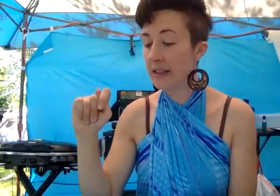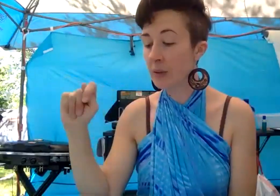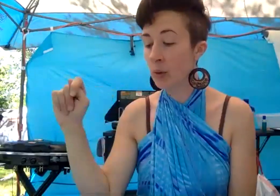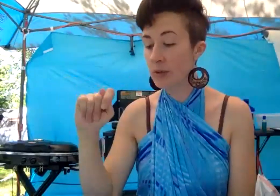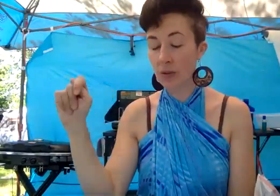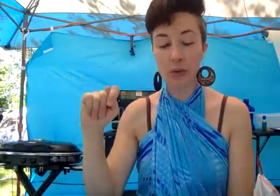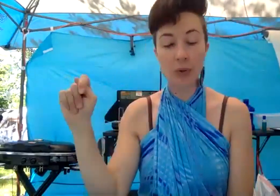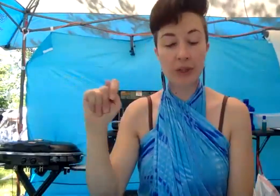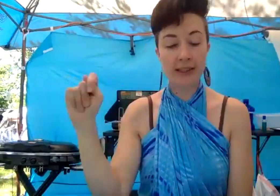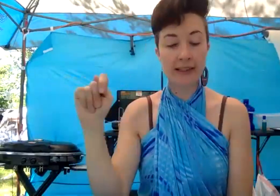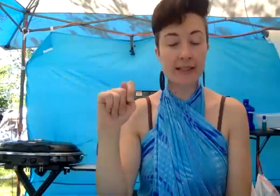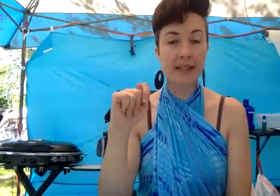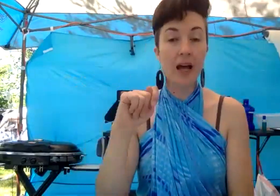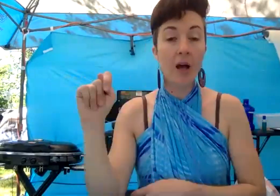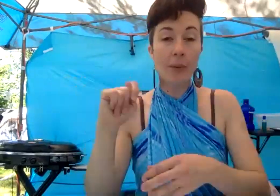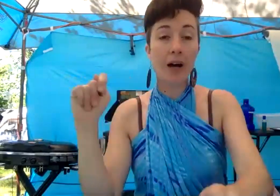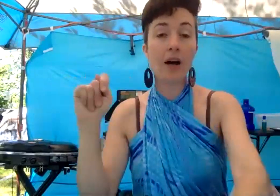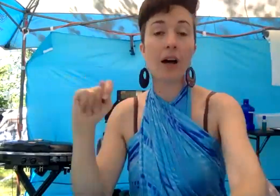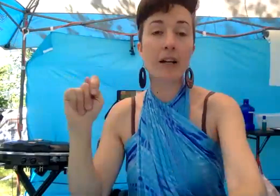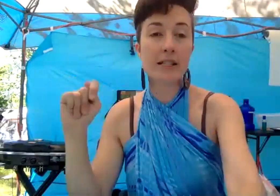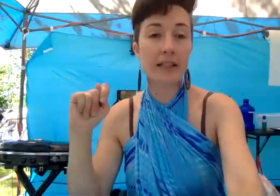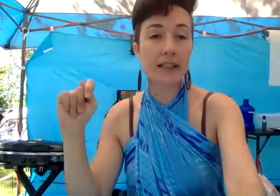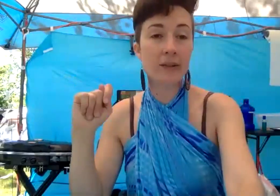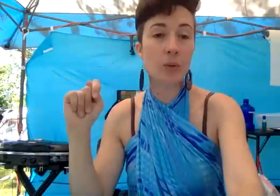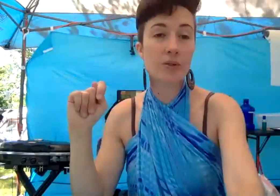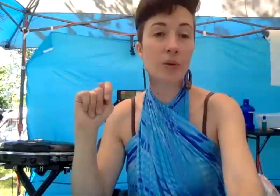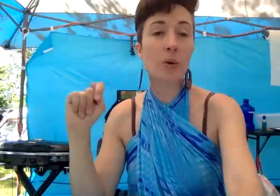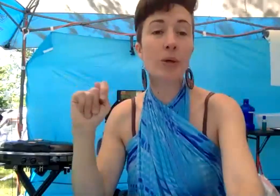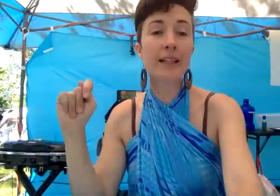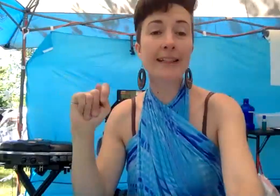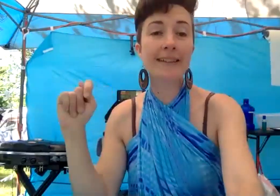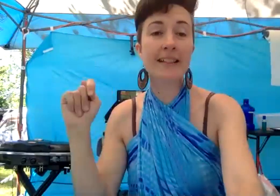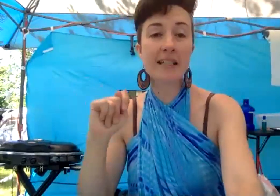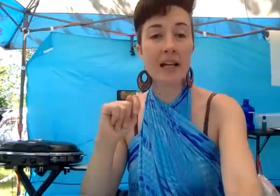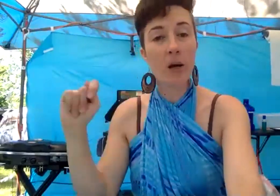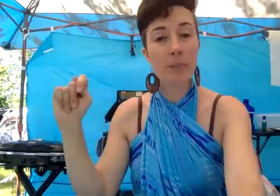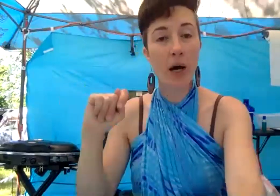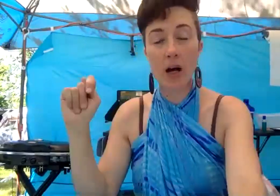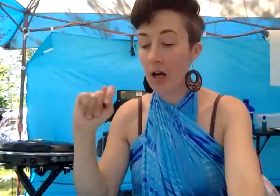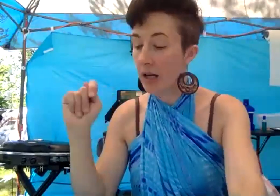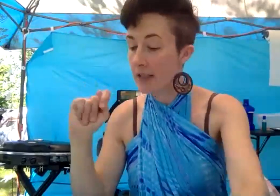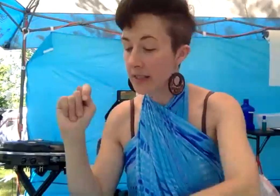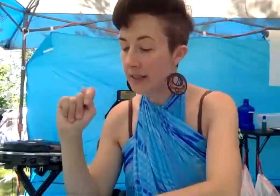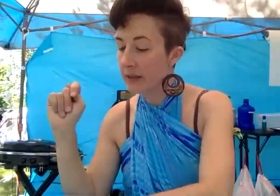potty or toilet. Potty or toilet, potty